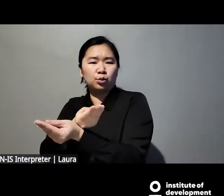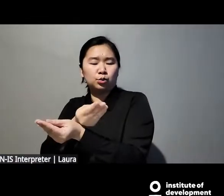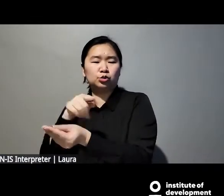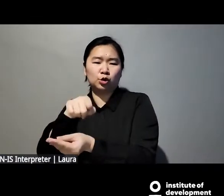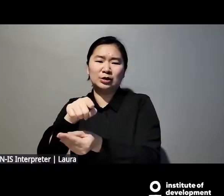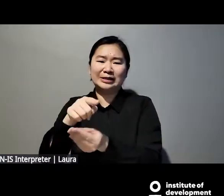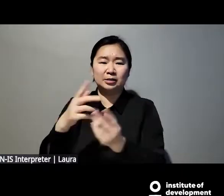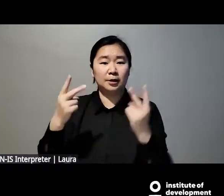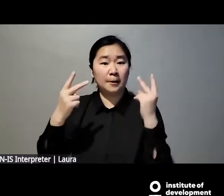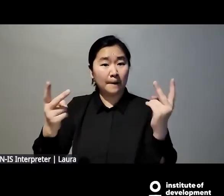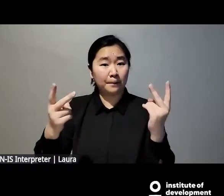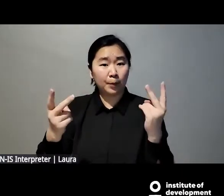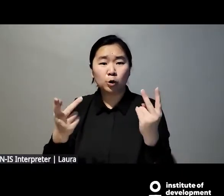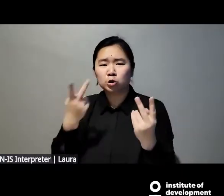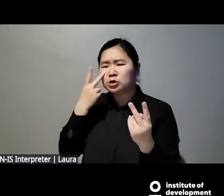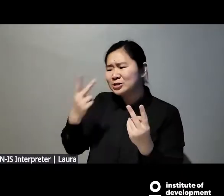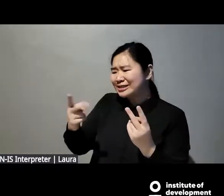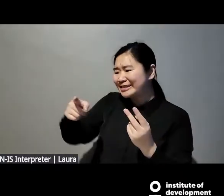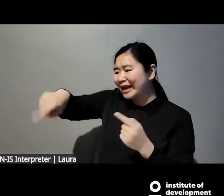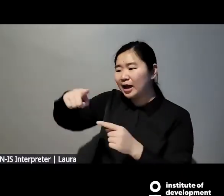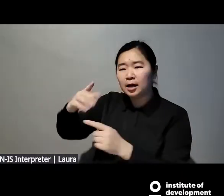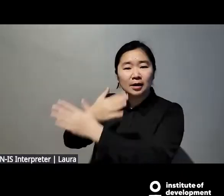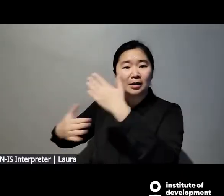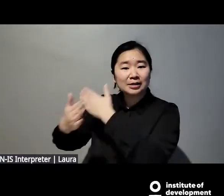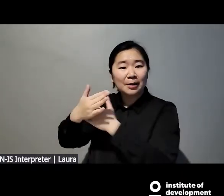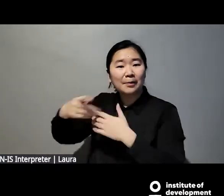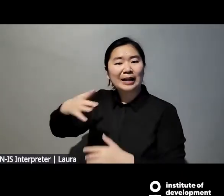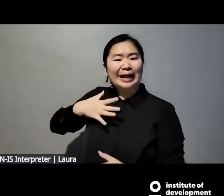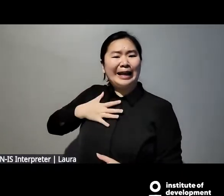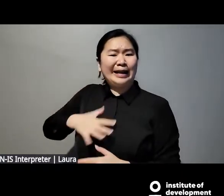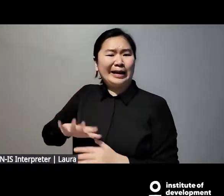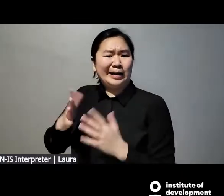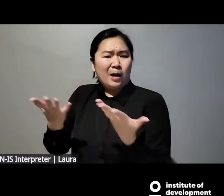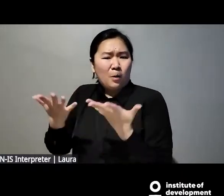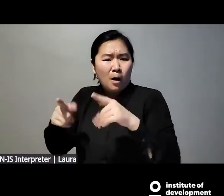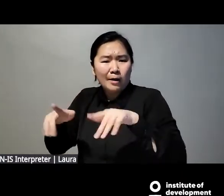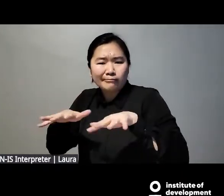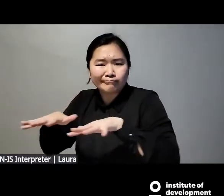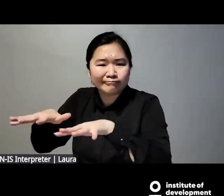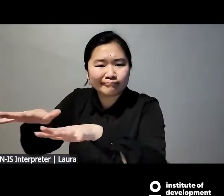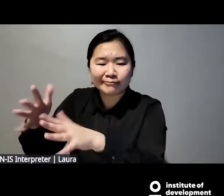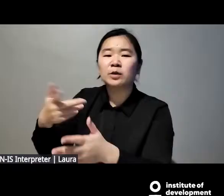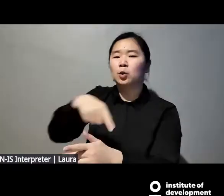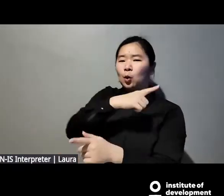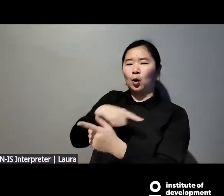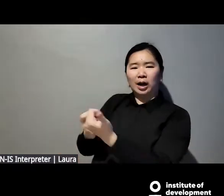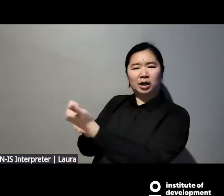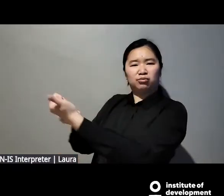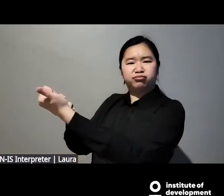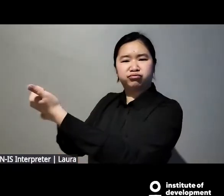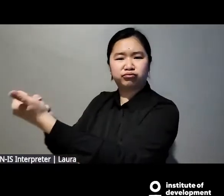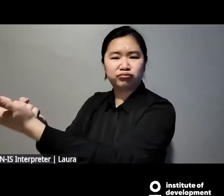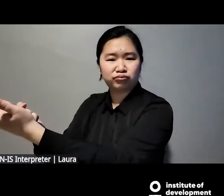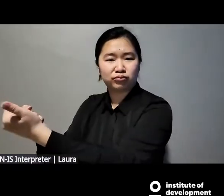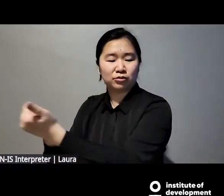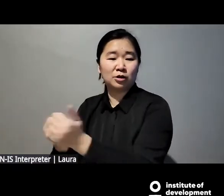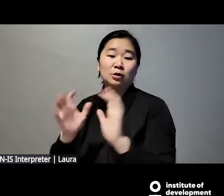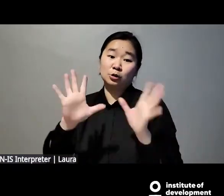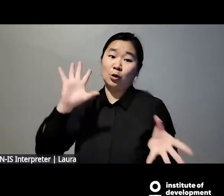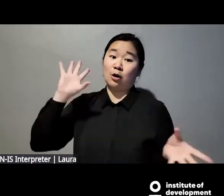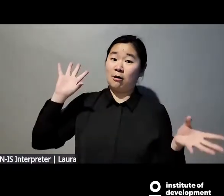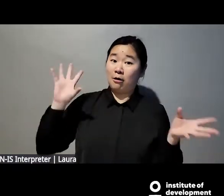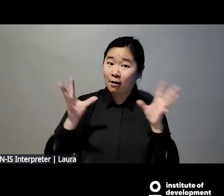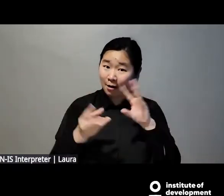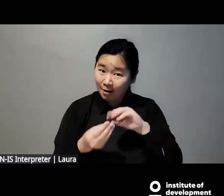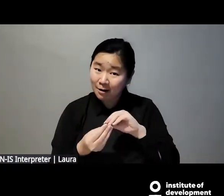side of the partnership with OPDs in future programming. I've I've been emphasizing what INGOs can